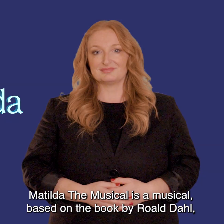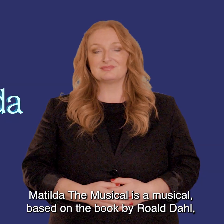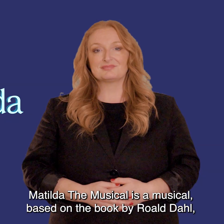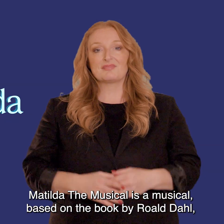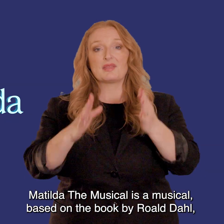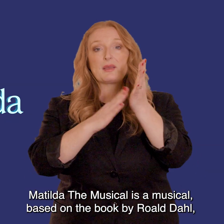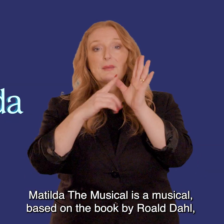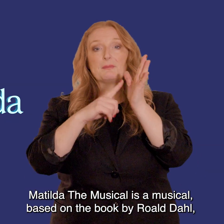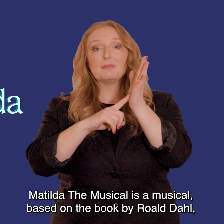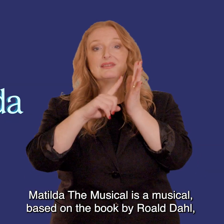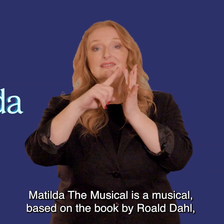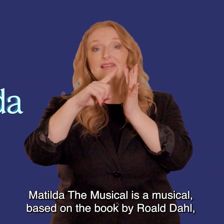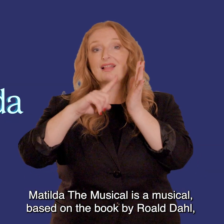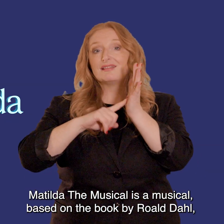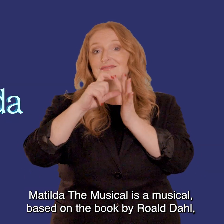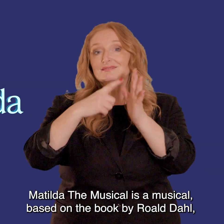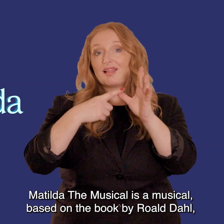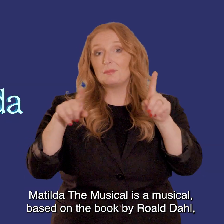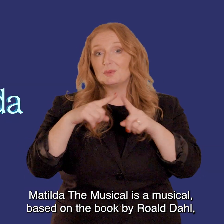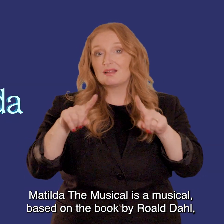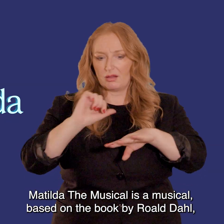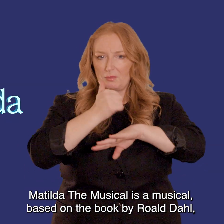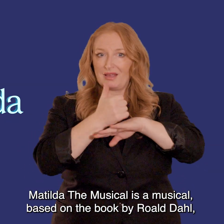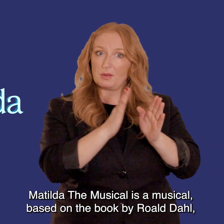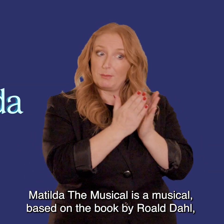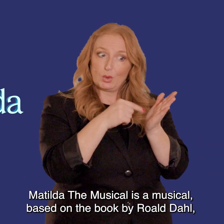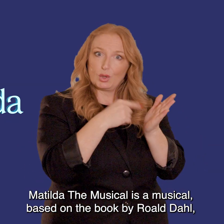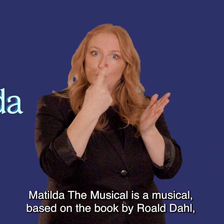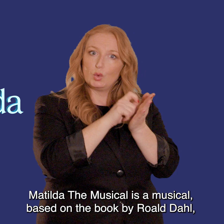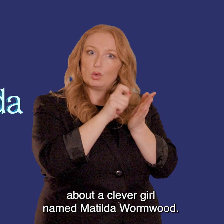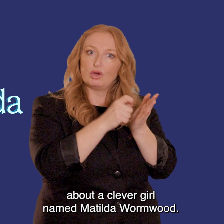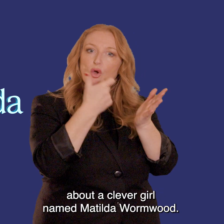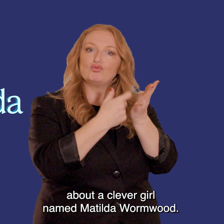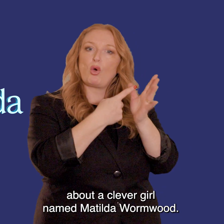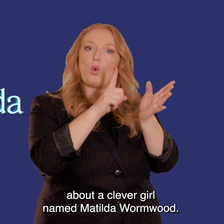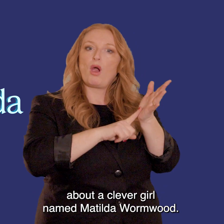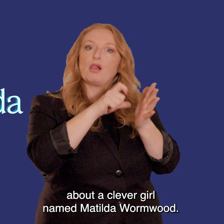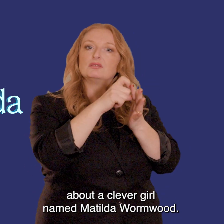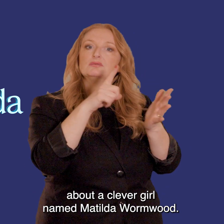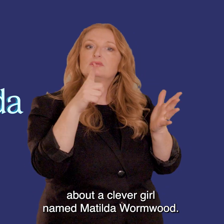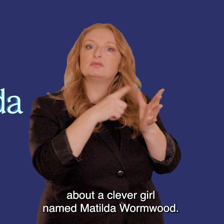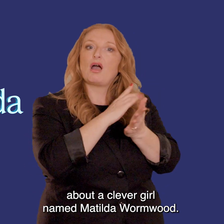Matilda the Musical is a musical based on the book by Roald Dahl about a clever girl